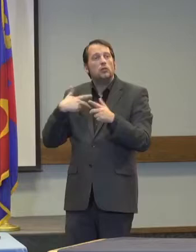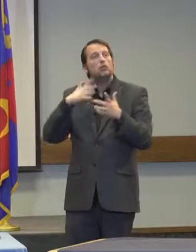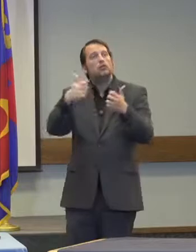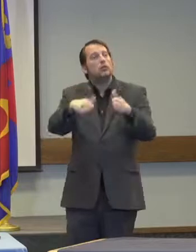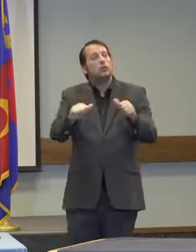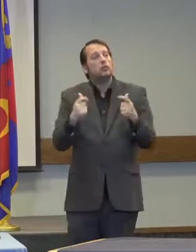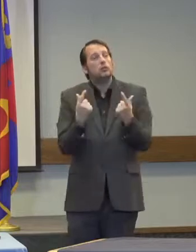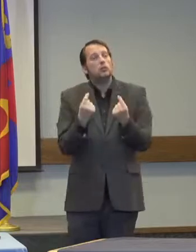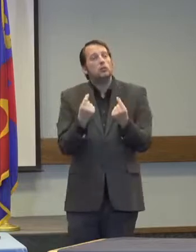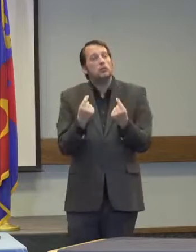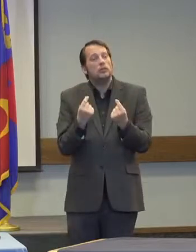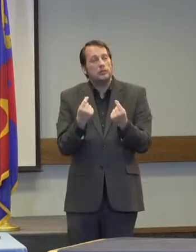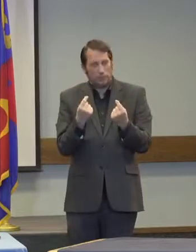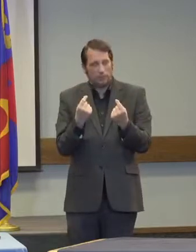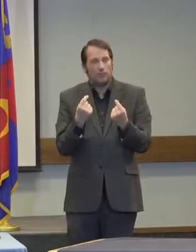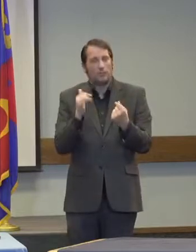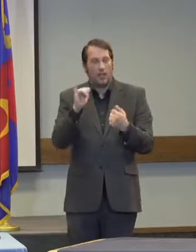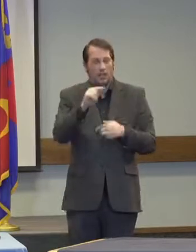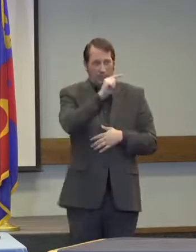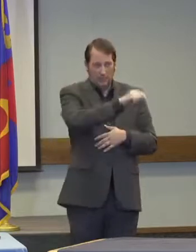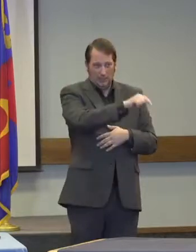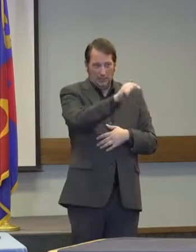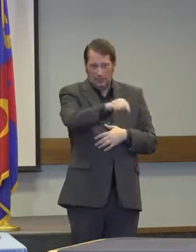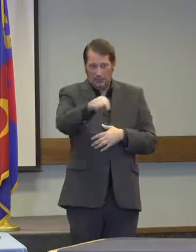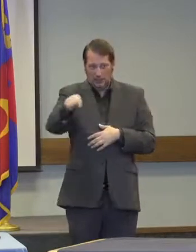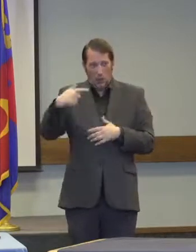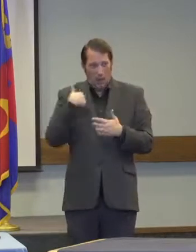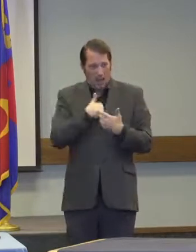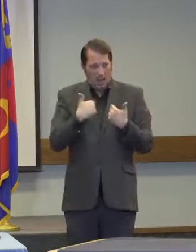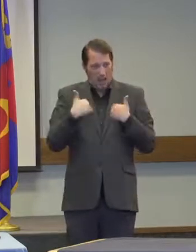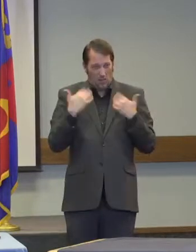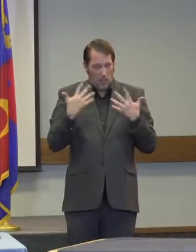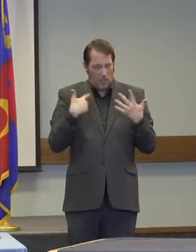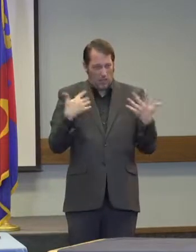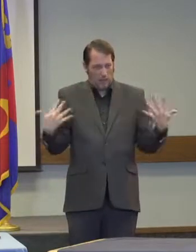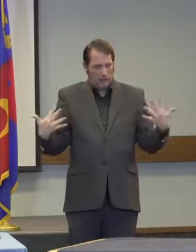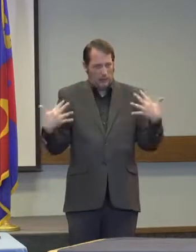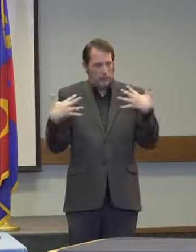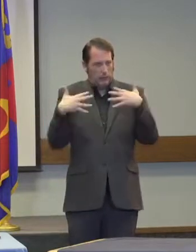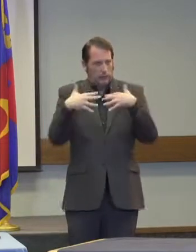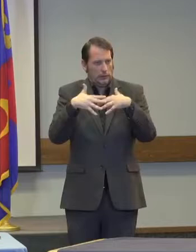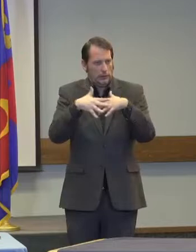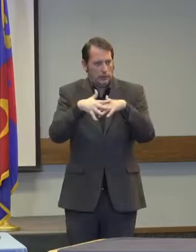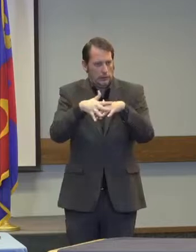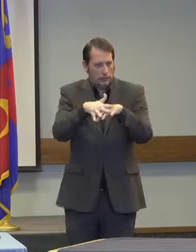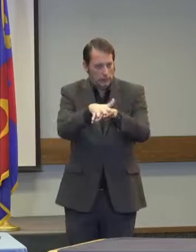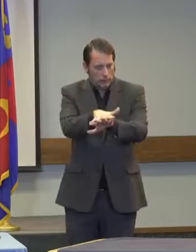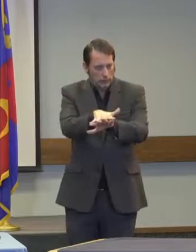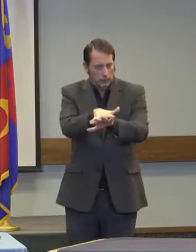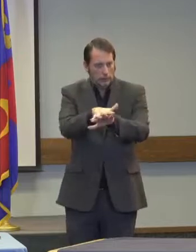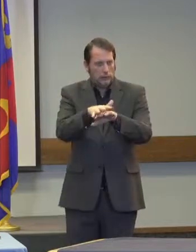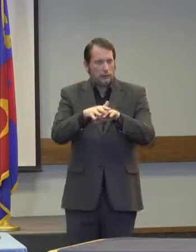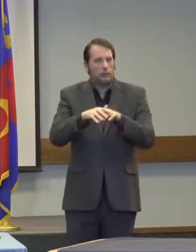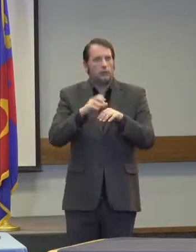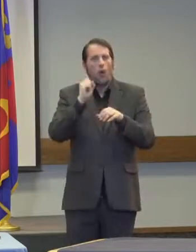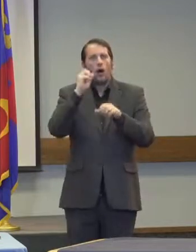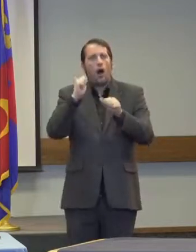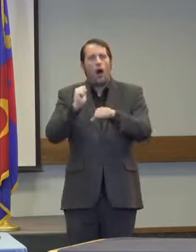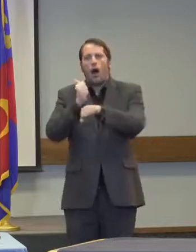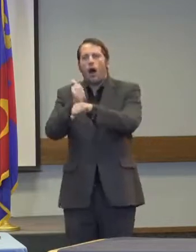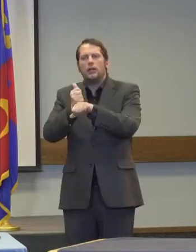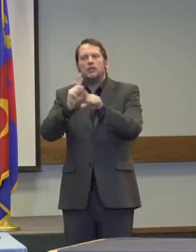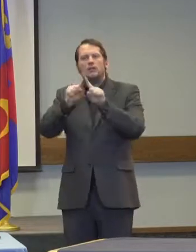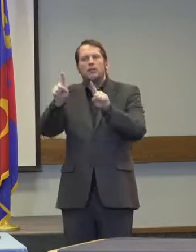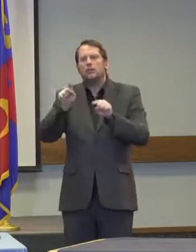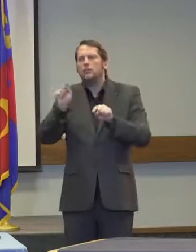combination of those resources to be able to offer alternative venues and sites for folks so that they can get tested. I will emphasize, though,